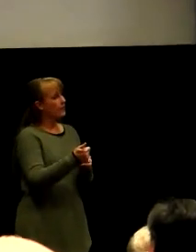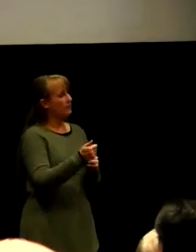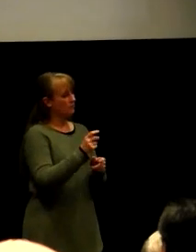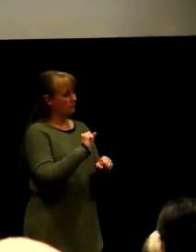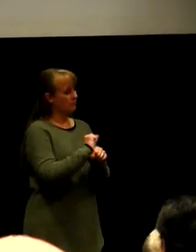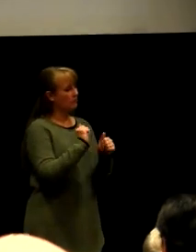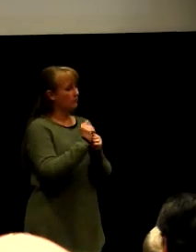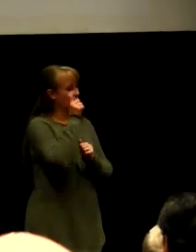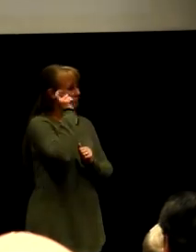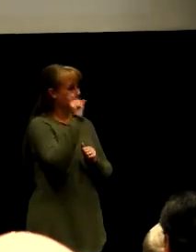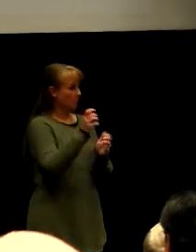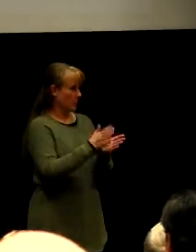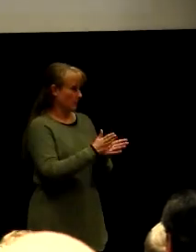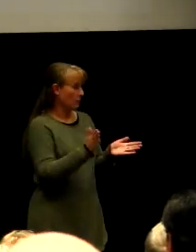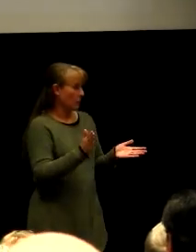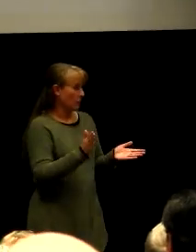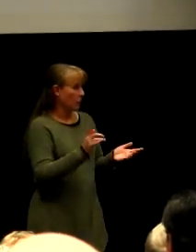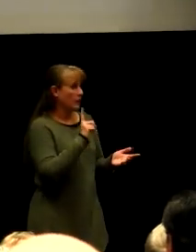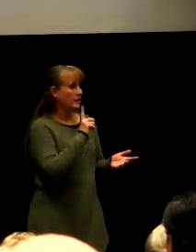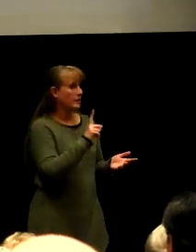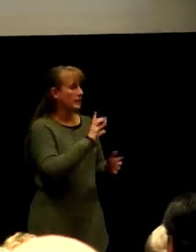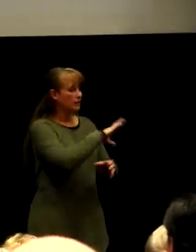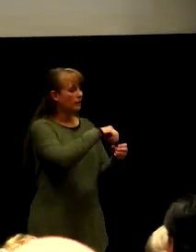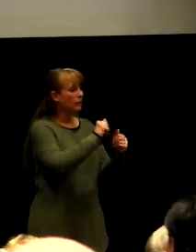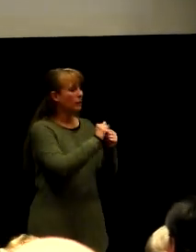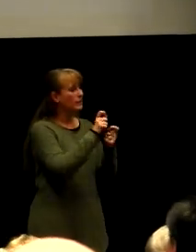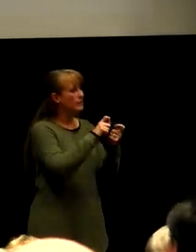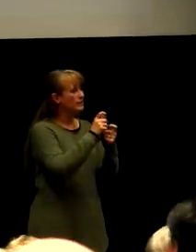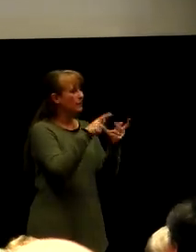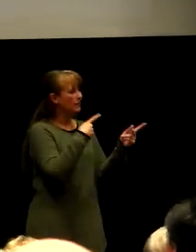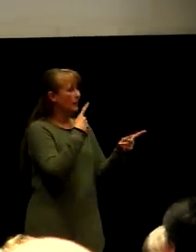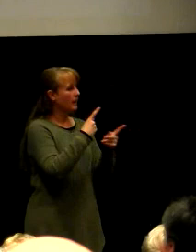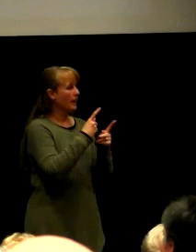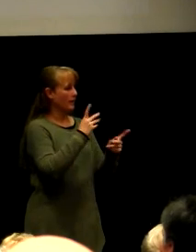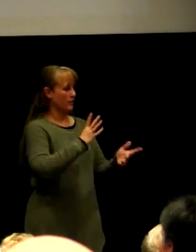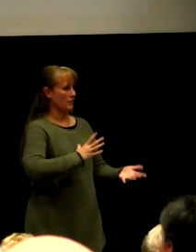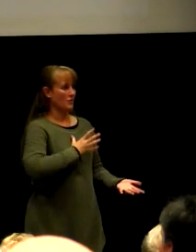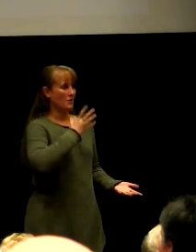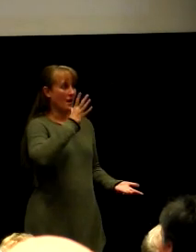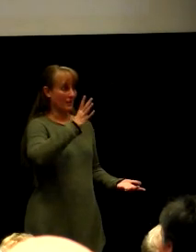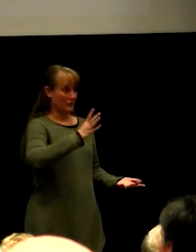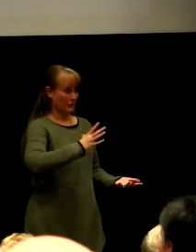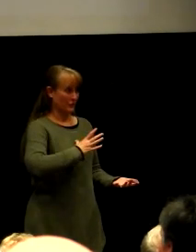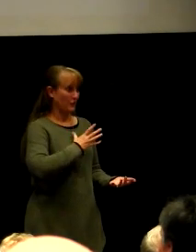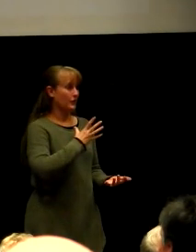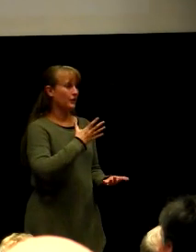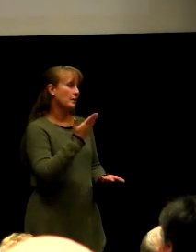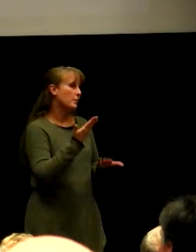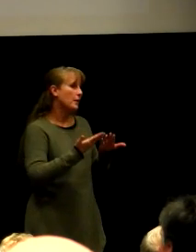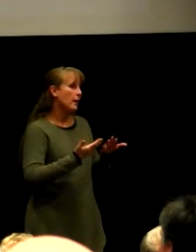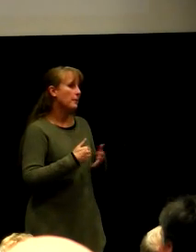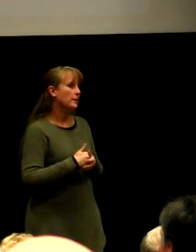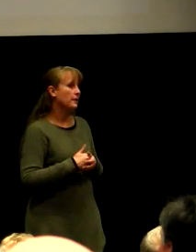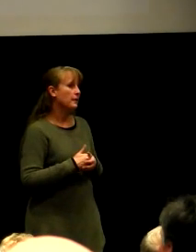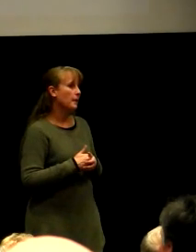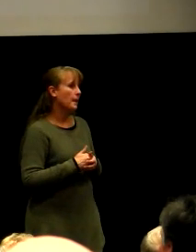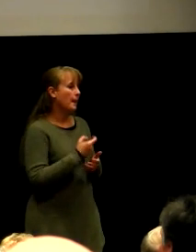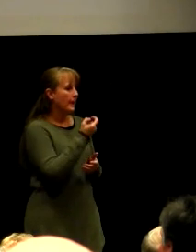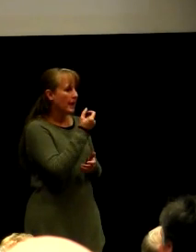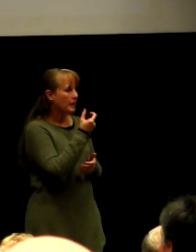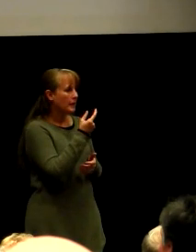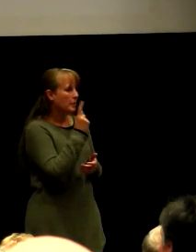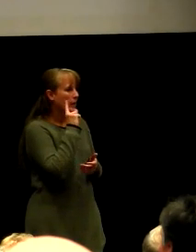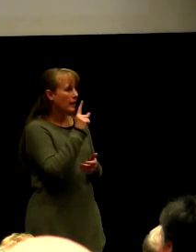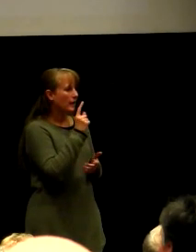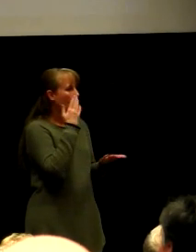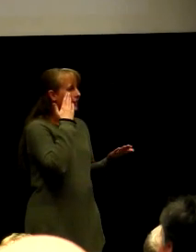generally definitely does invest it with a certain kind of grandeur and perhaps a touch of the